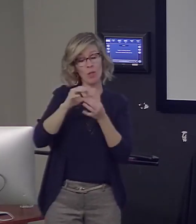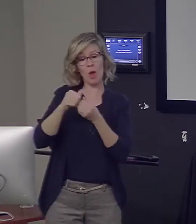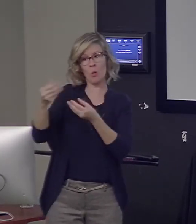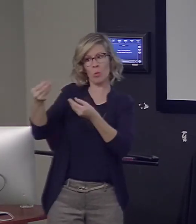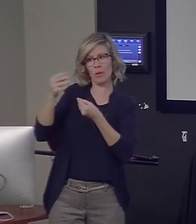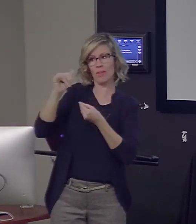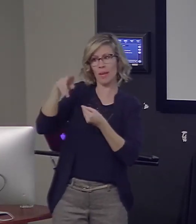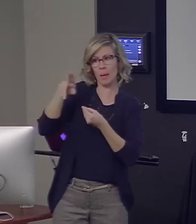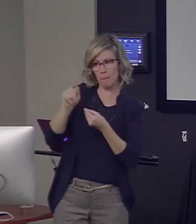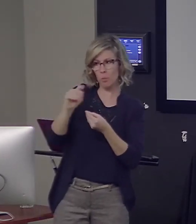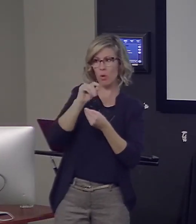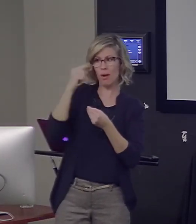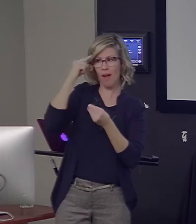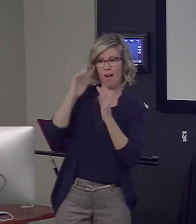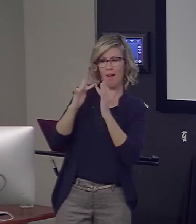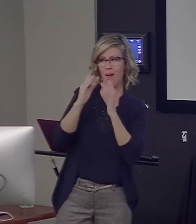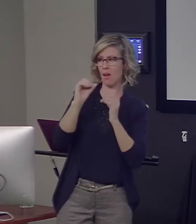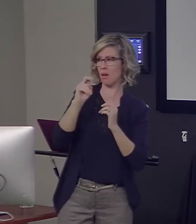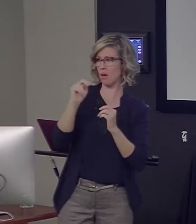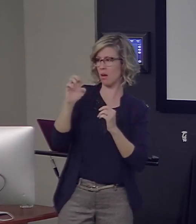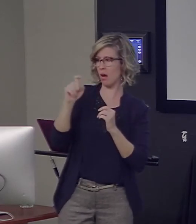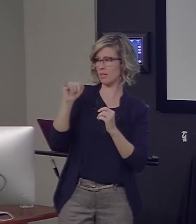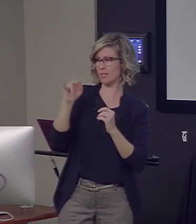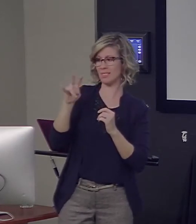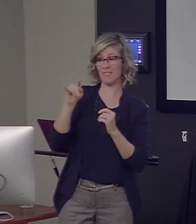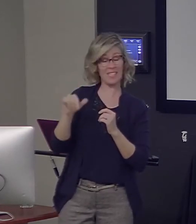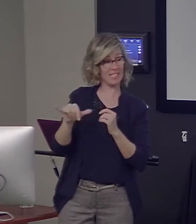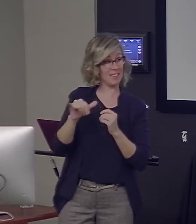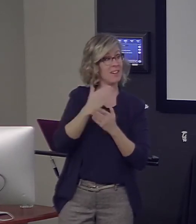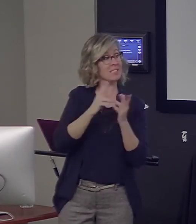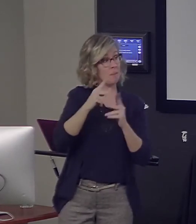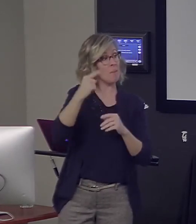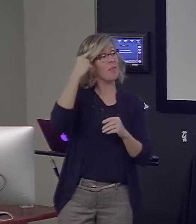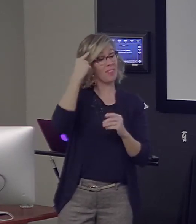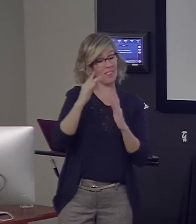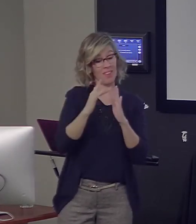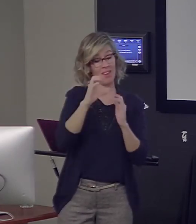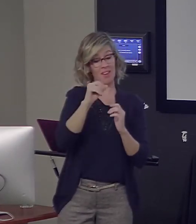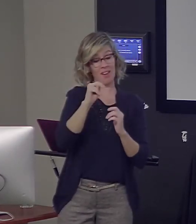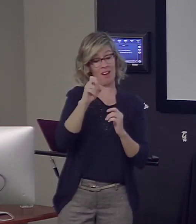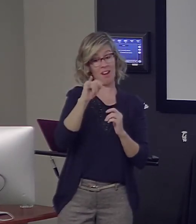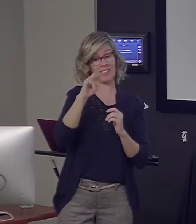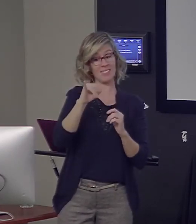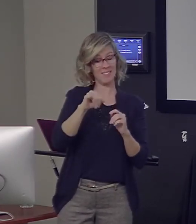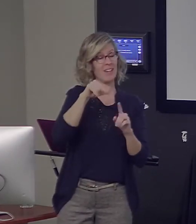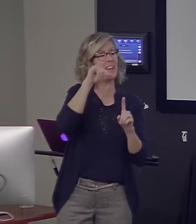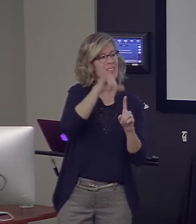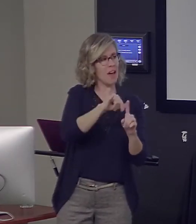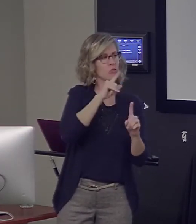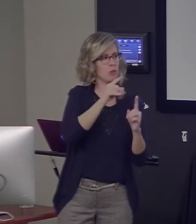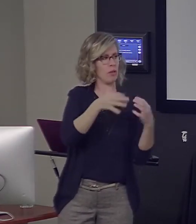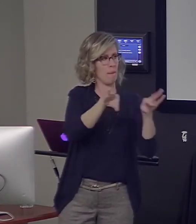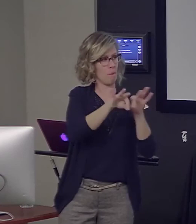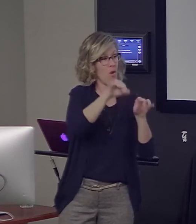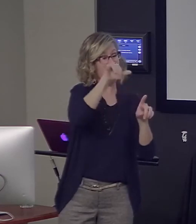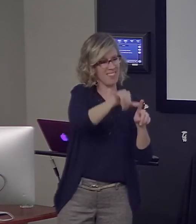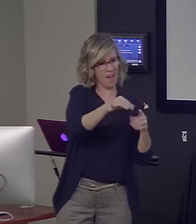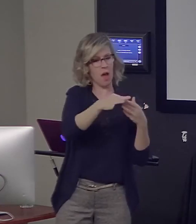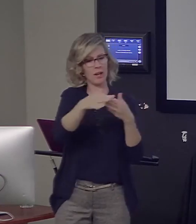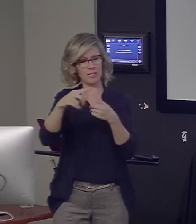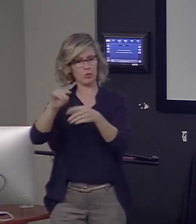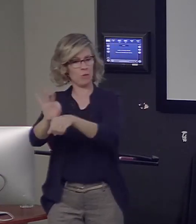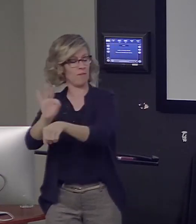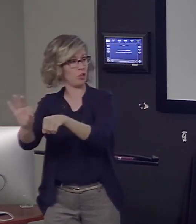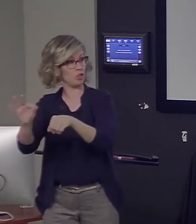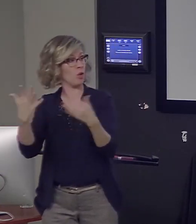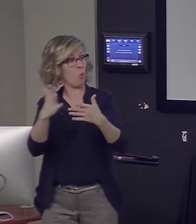talked recently about this idea that connectivity is really an important factor that determines function of a particular brain area. Whatever you're